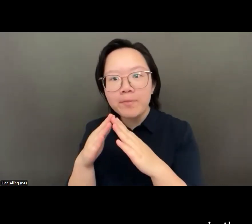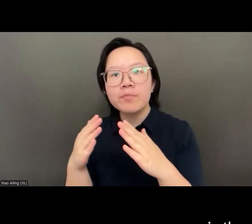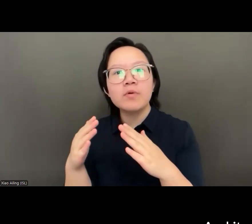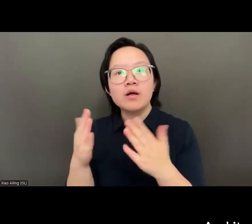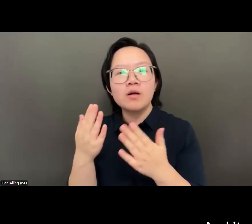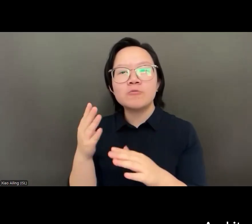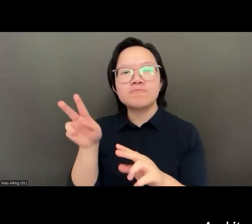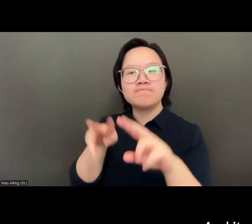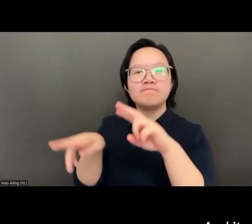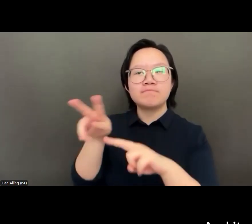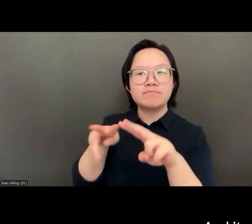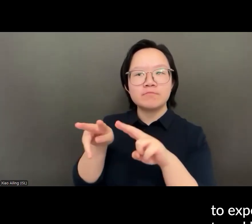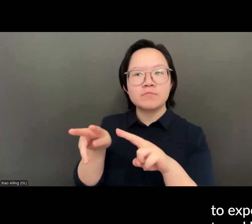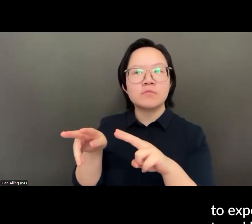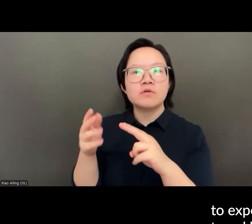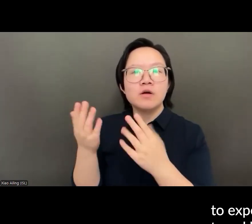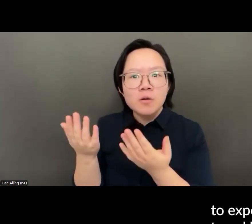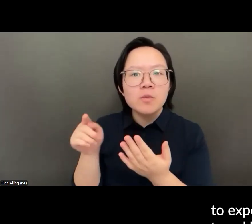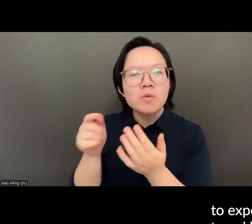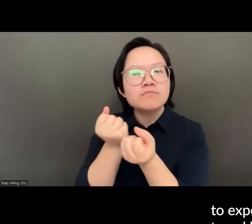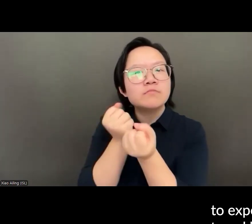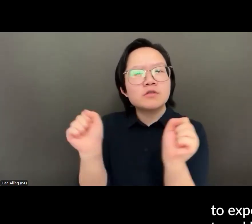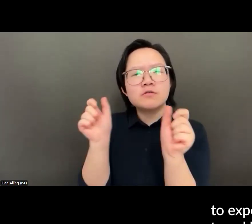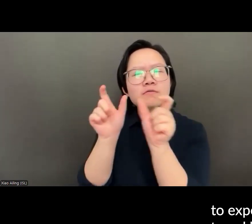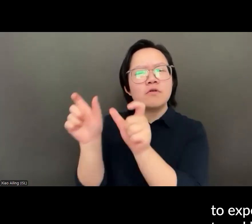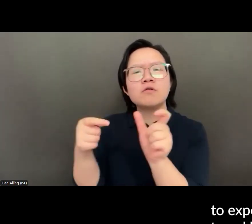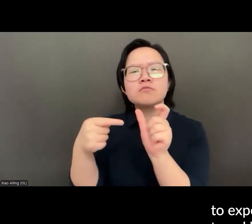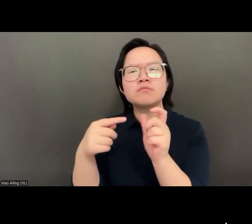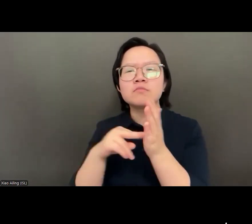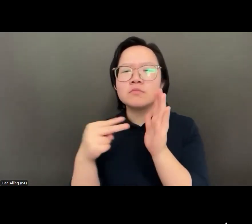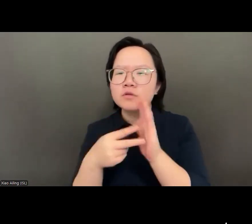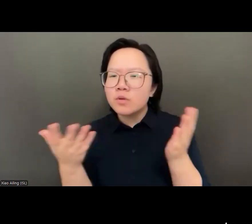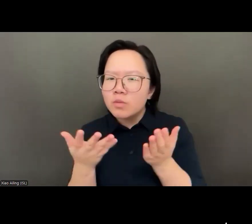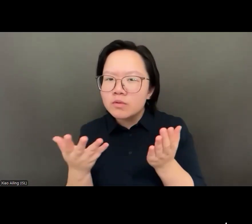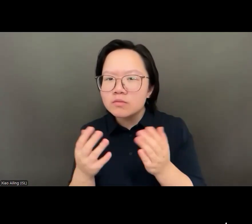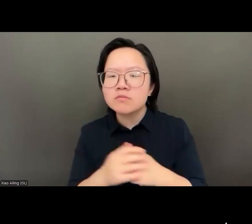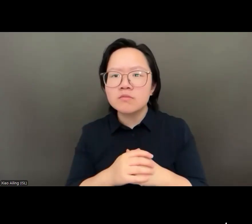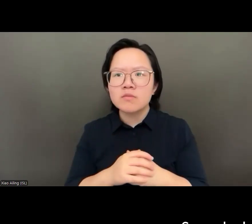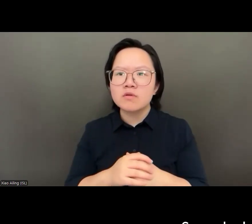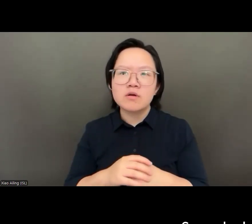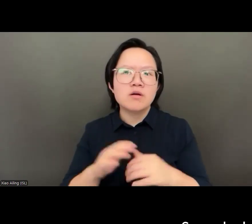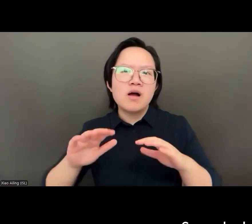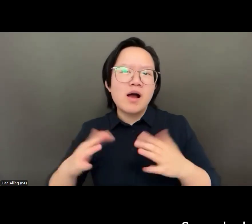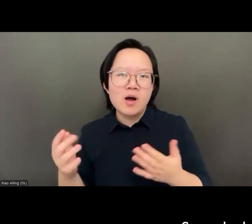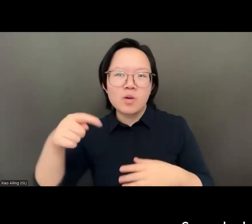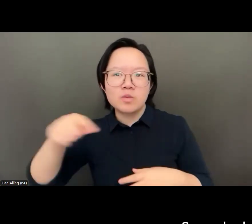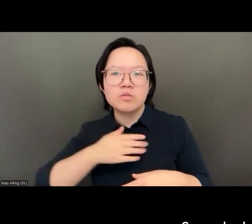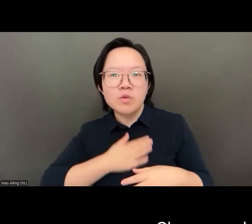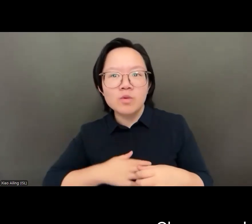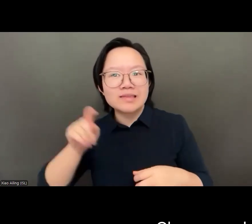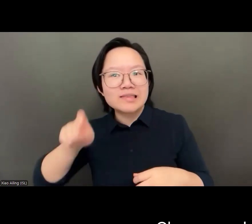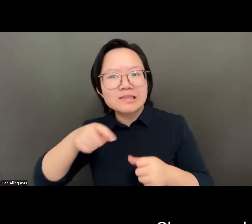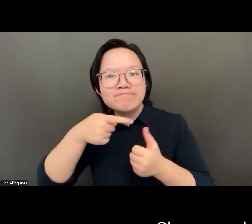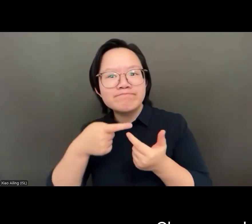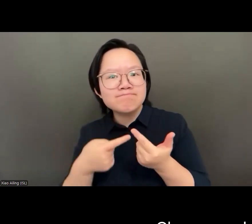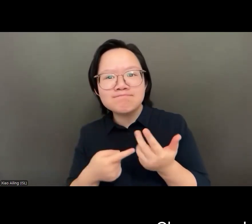setting. And it was not realistic to expect families to travel long distances to report a case. So we looked at simpler ways. Okay,